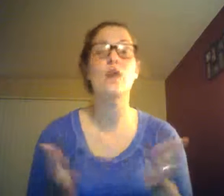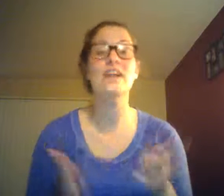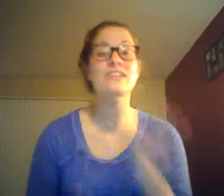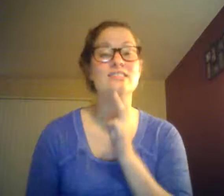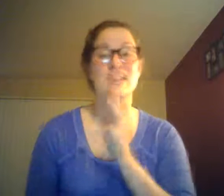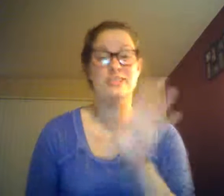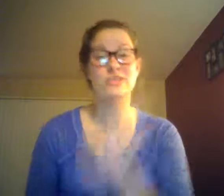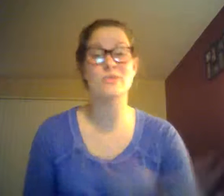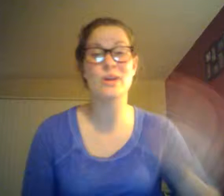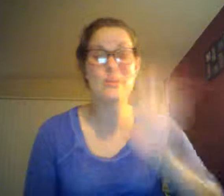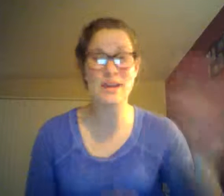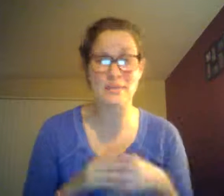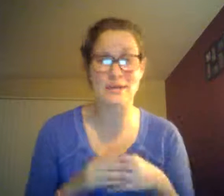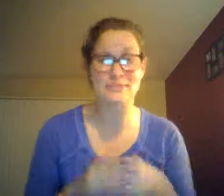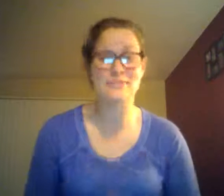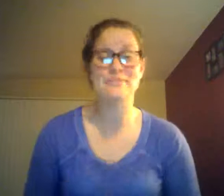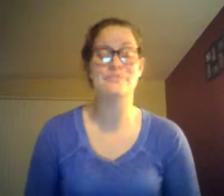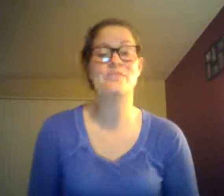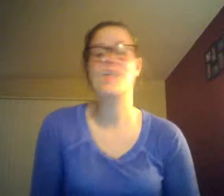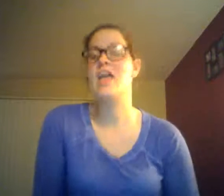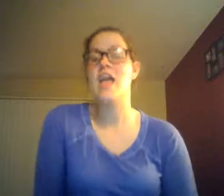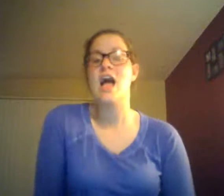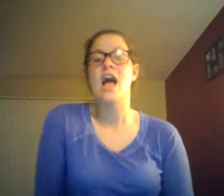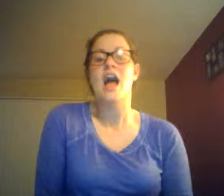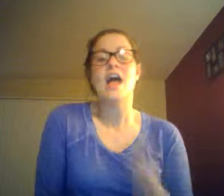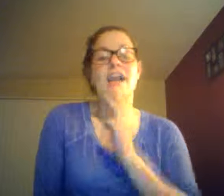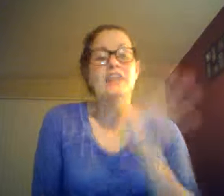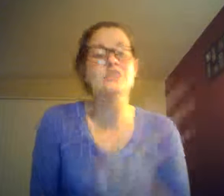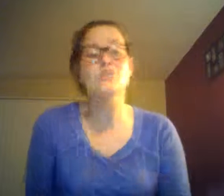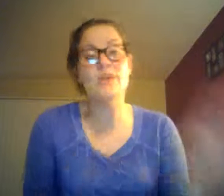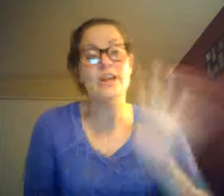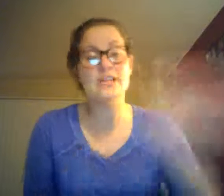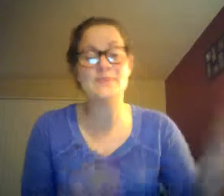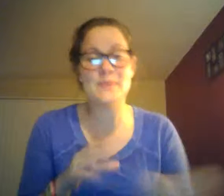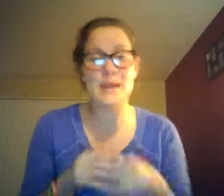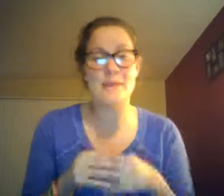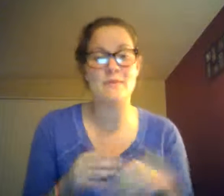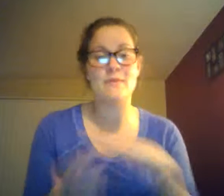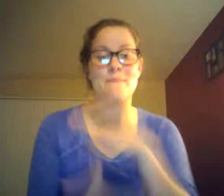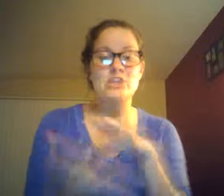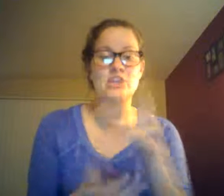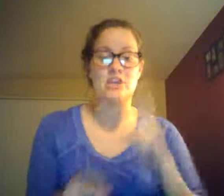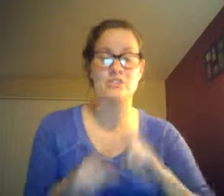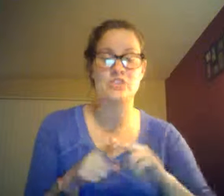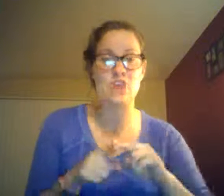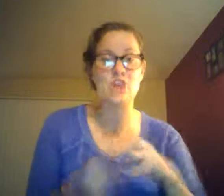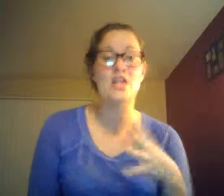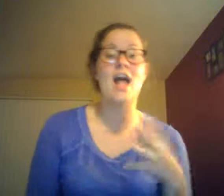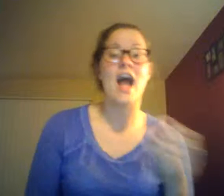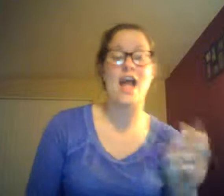What is an estuary made up of? An estuary is made up of a mixture of salt